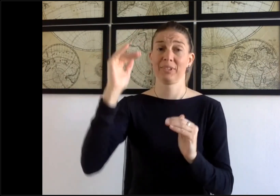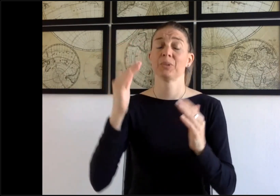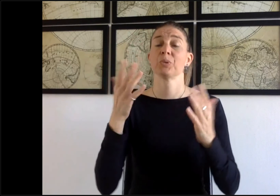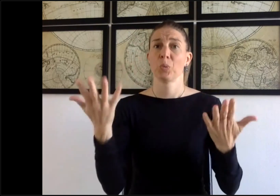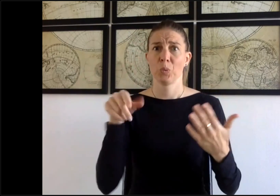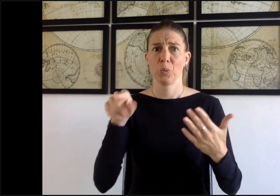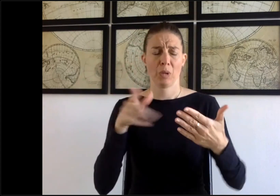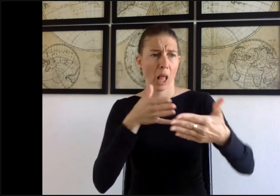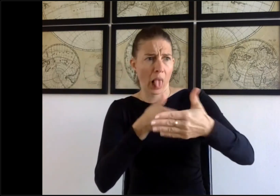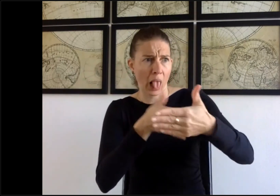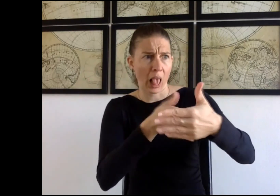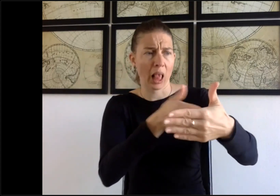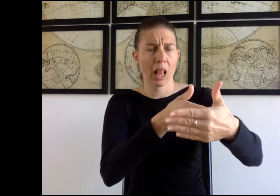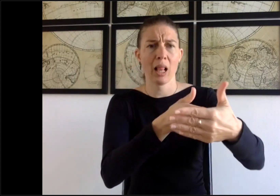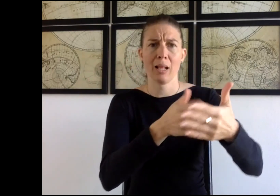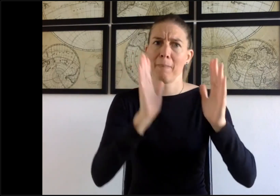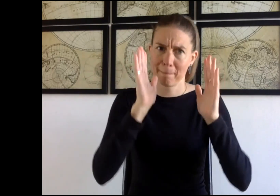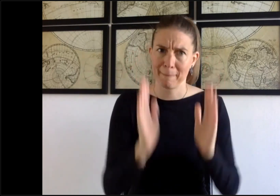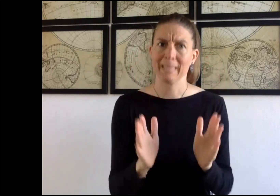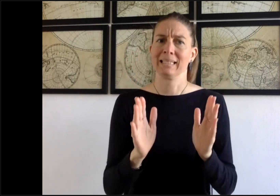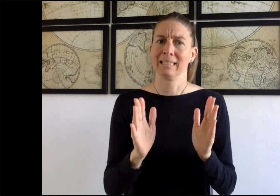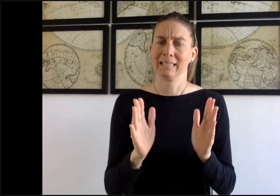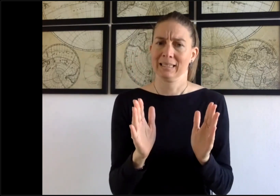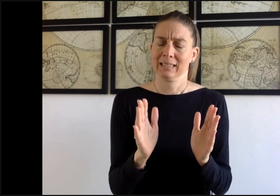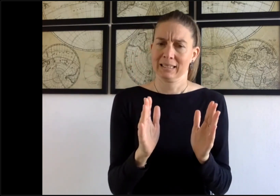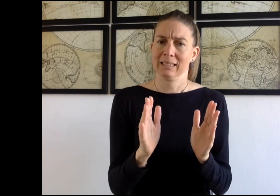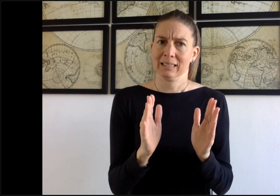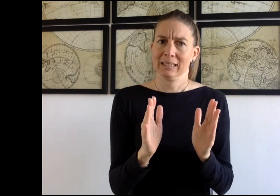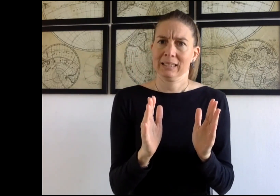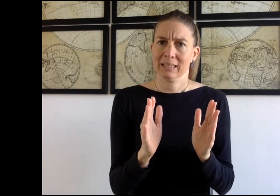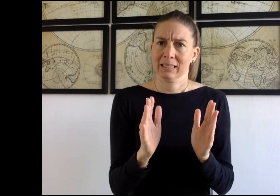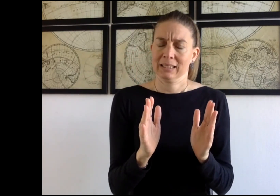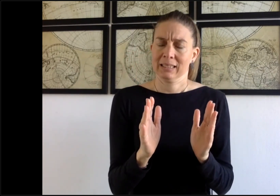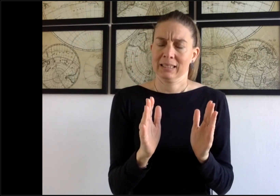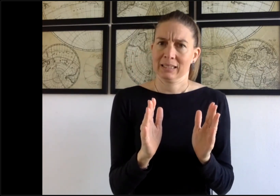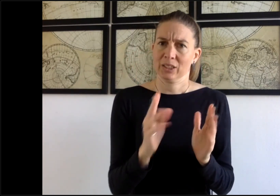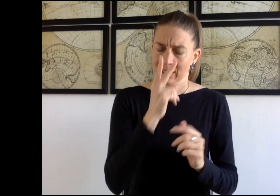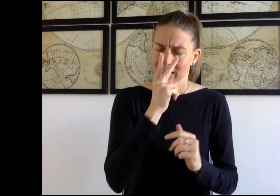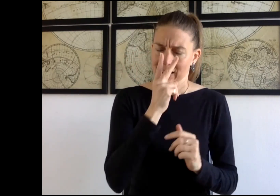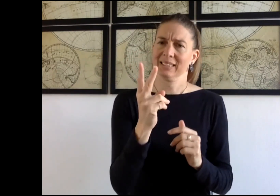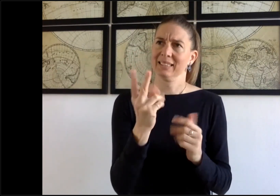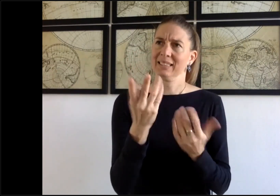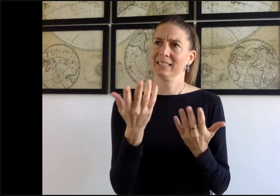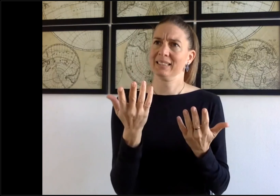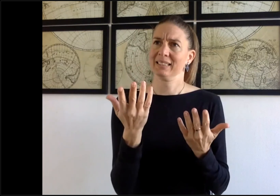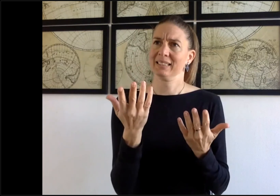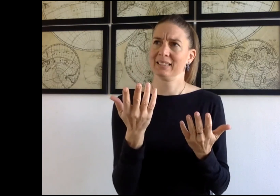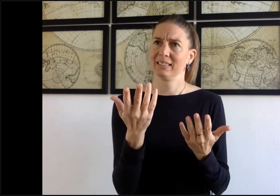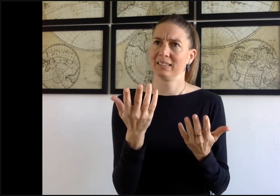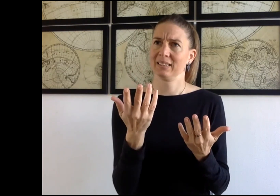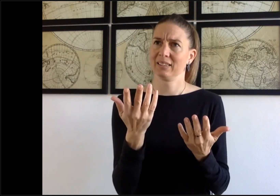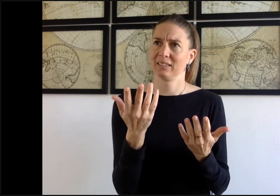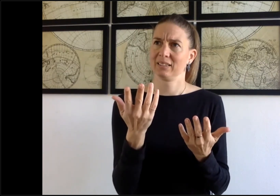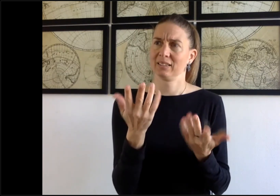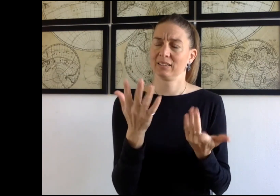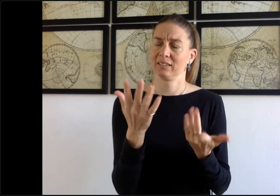This is an issue of fairness. I think we need to, it's only fair that everyone has equal access to the labor market, but